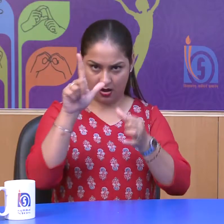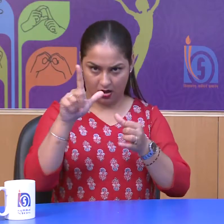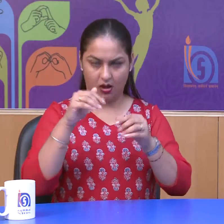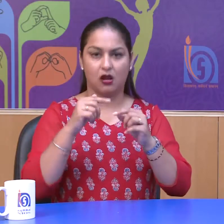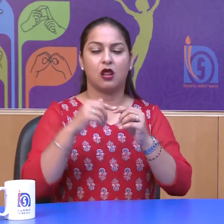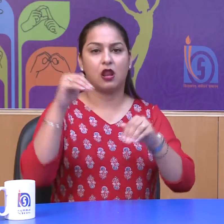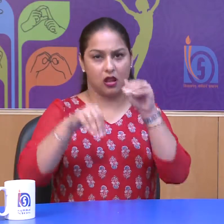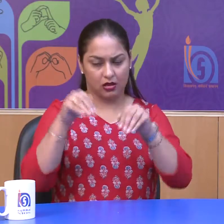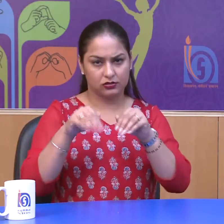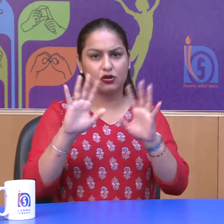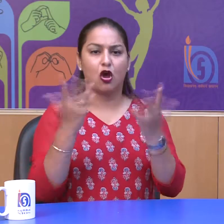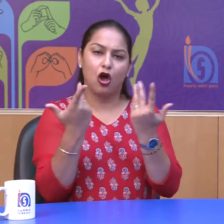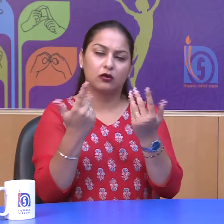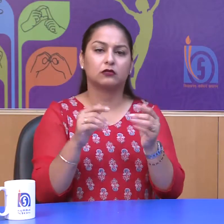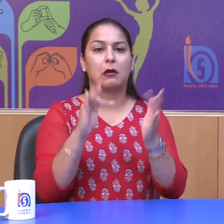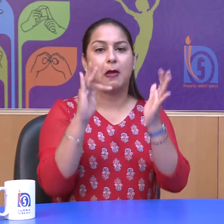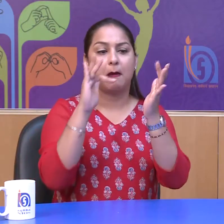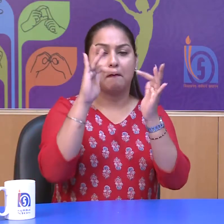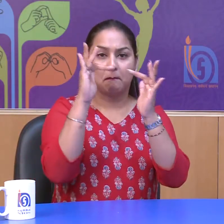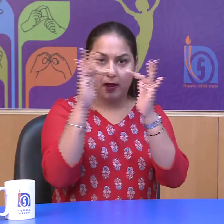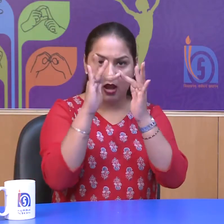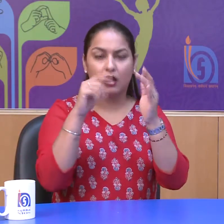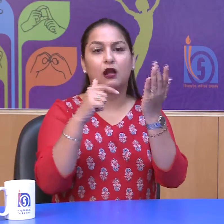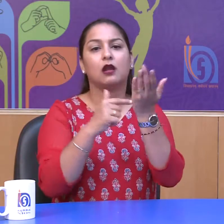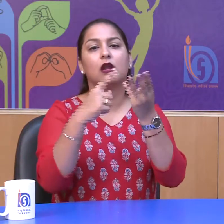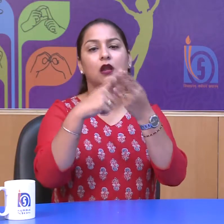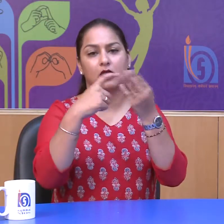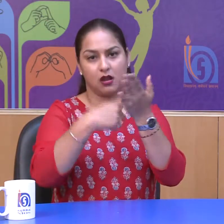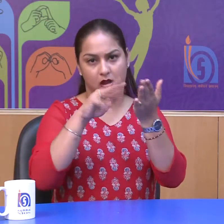midterm elections, and by-elections.